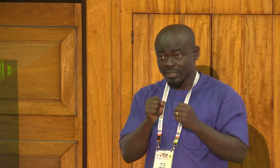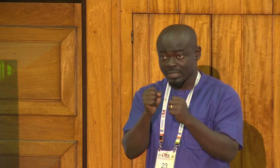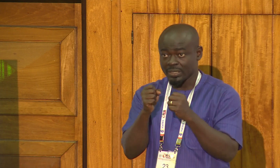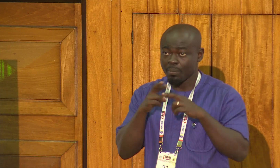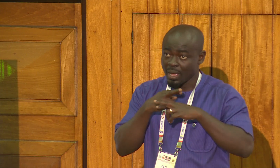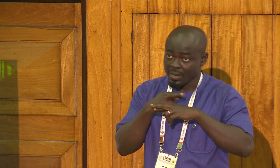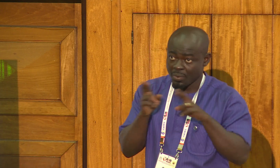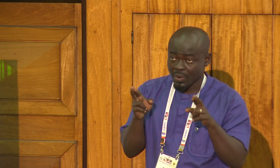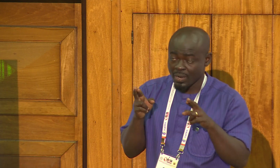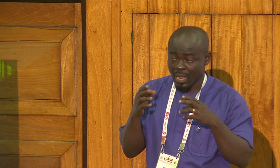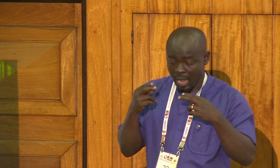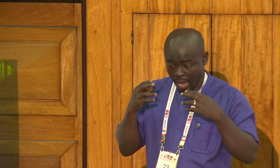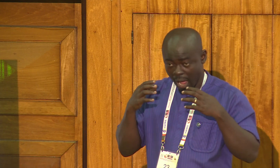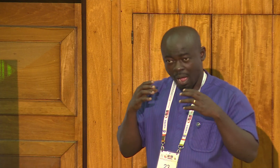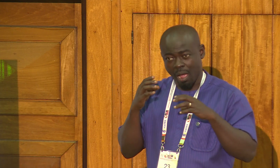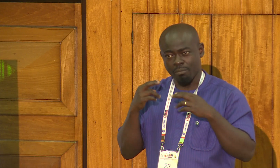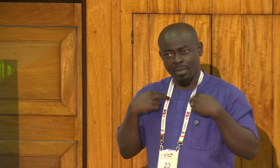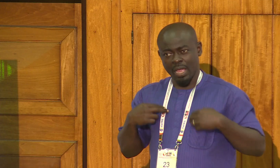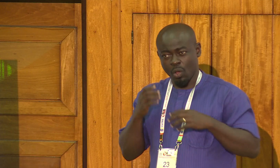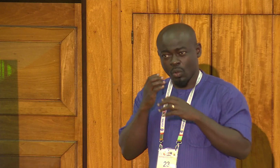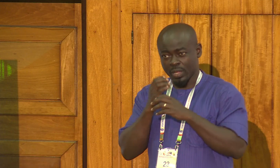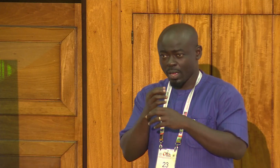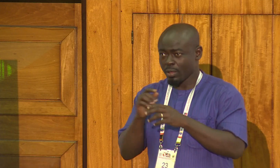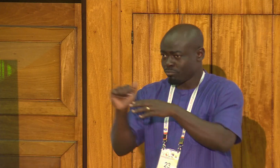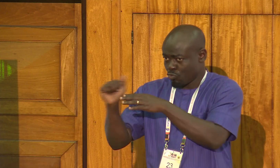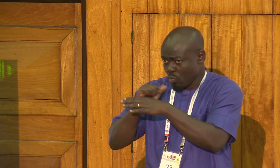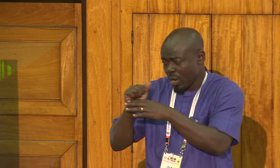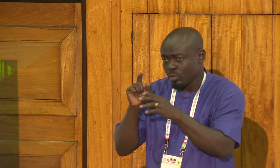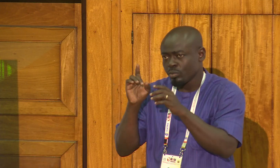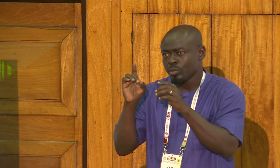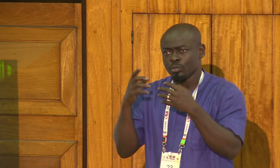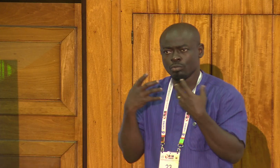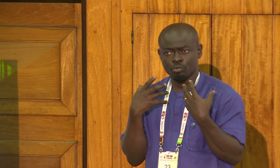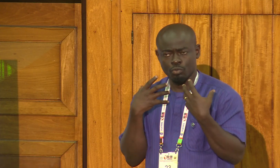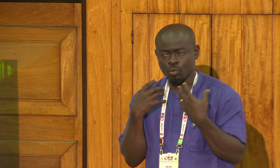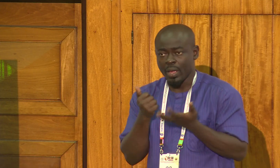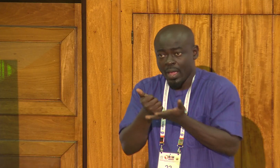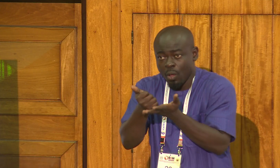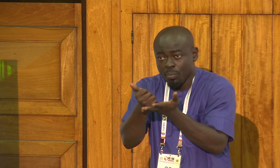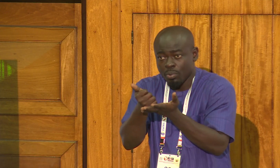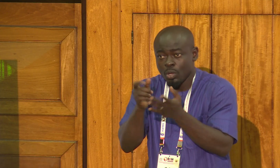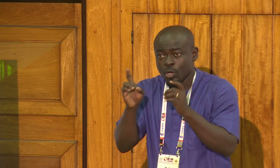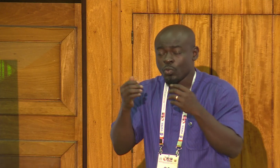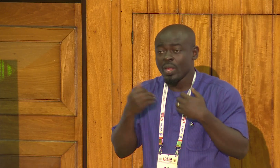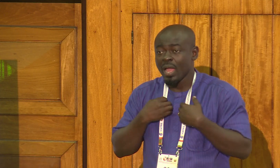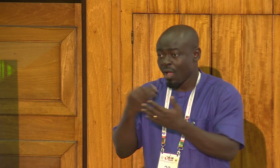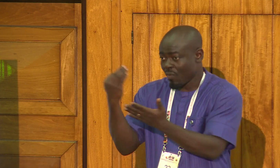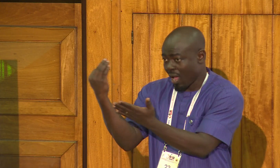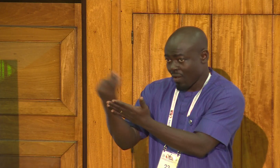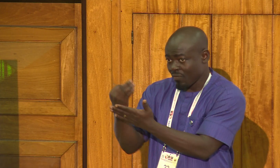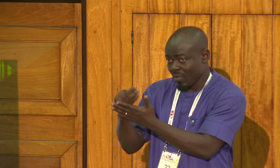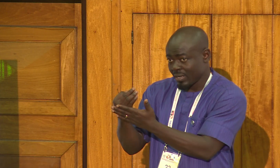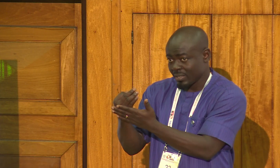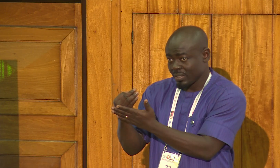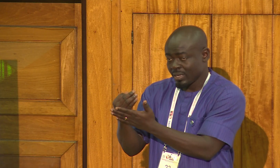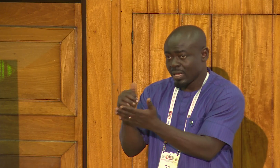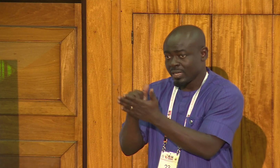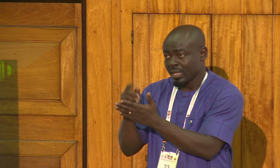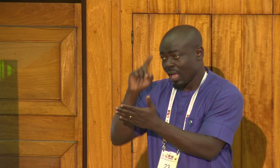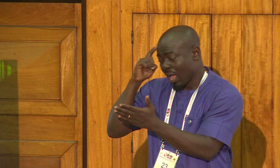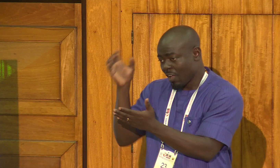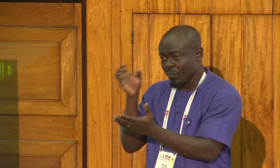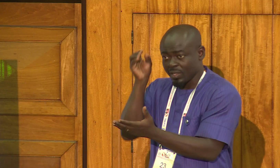healthcare workers trained to deal with this? Do we have funds allocated by our governments?